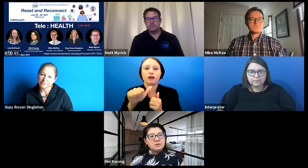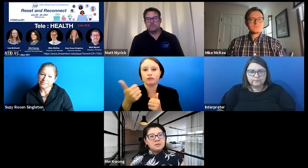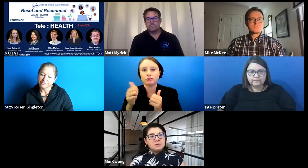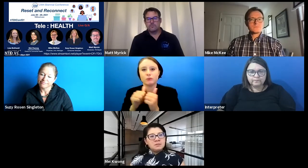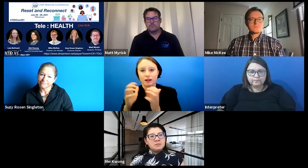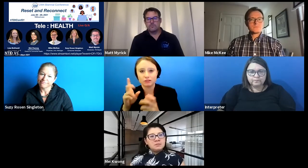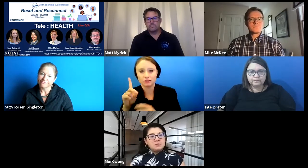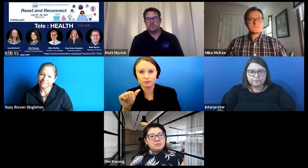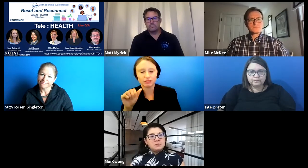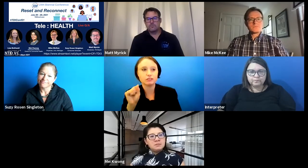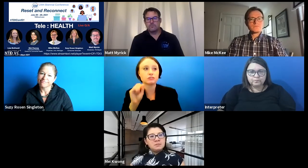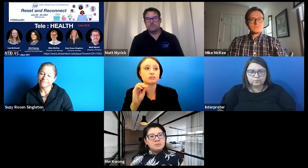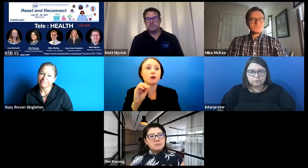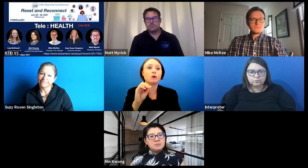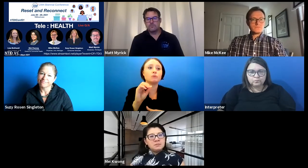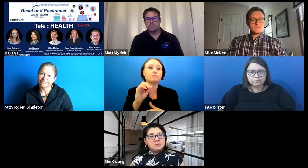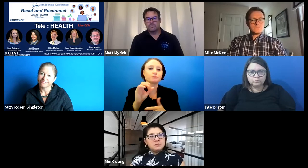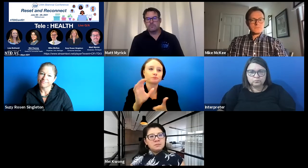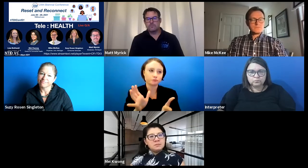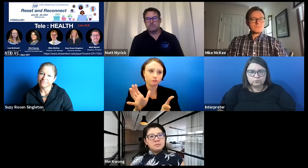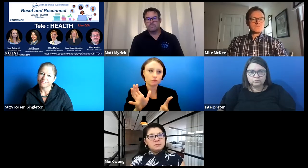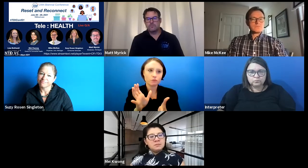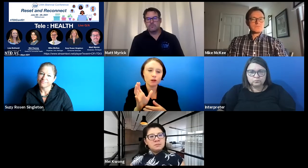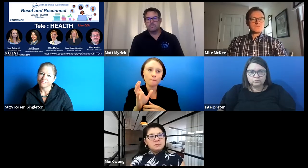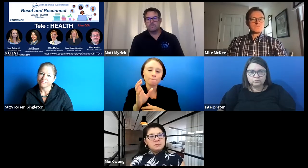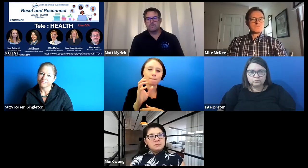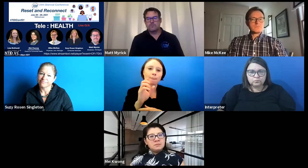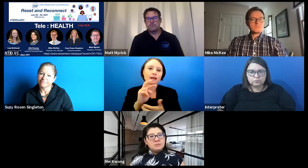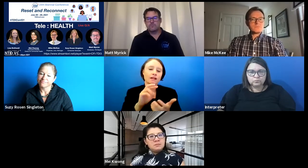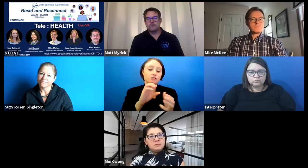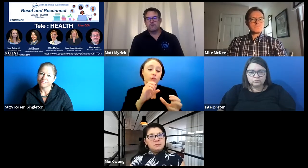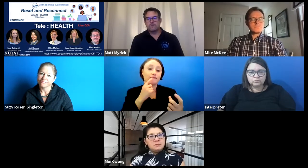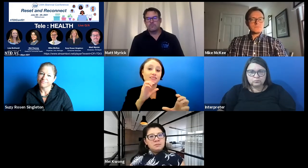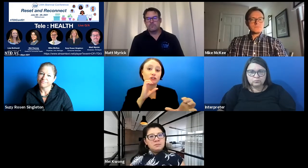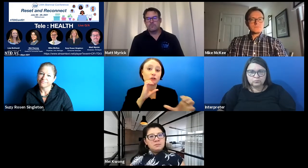as effective as it is with others without disabilities.